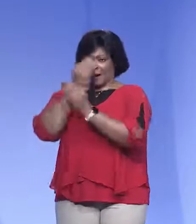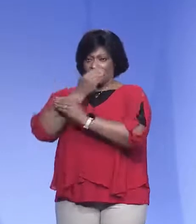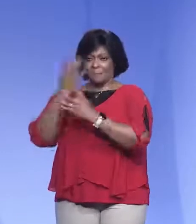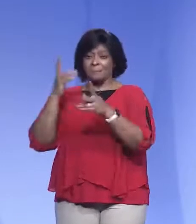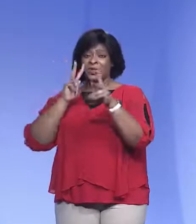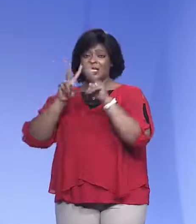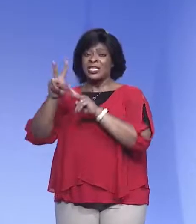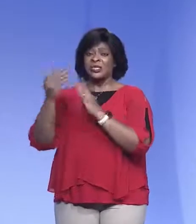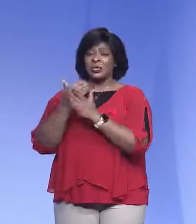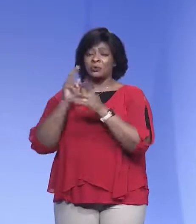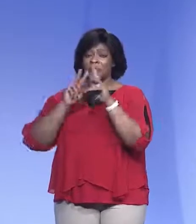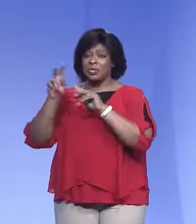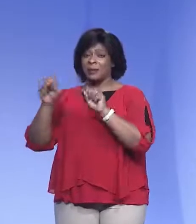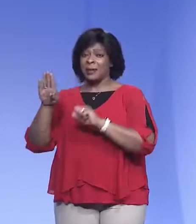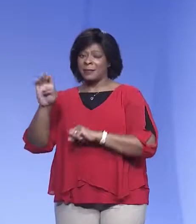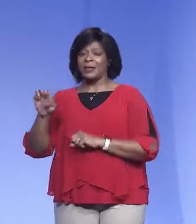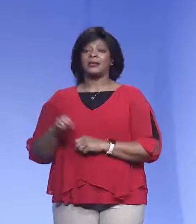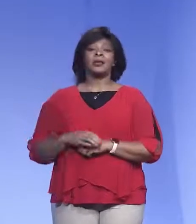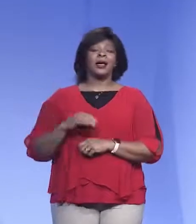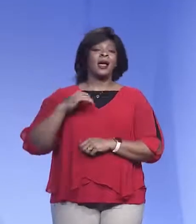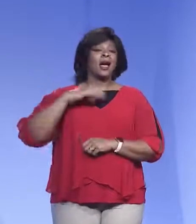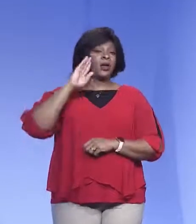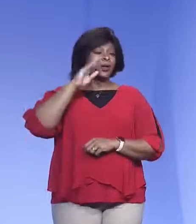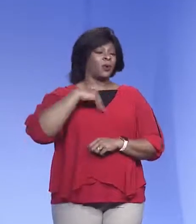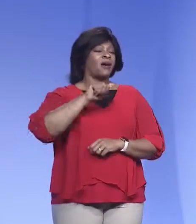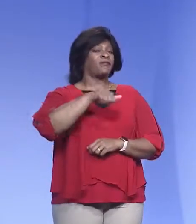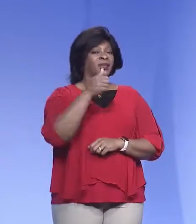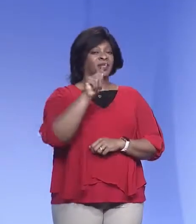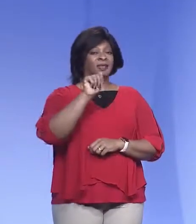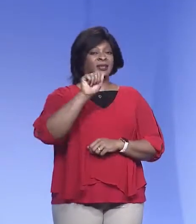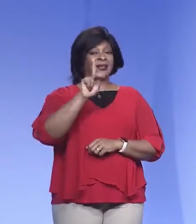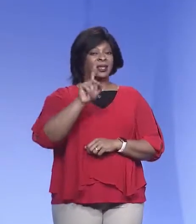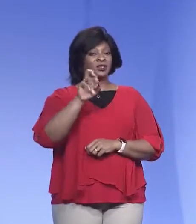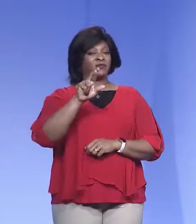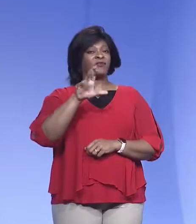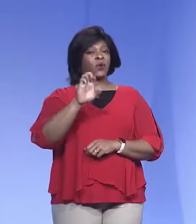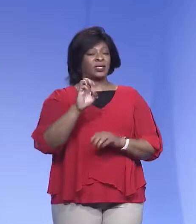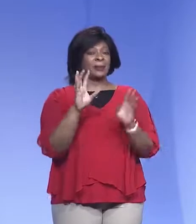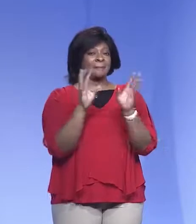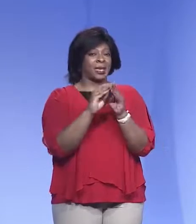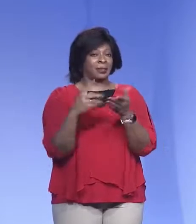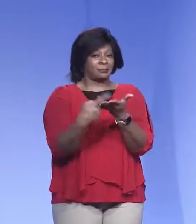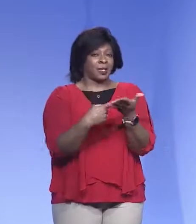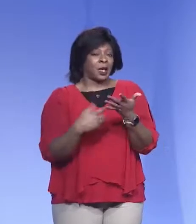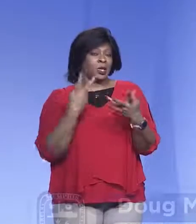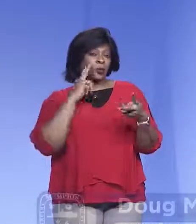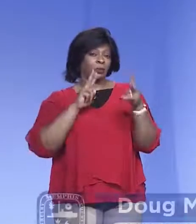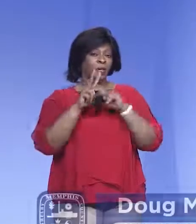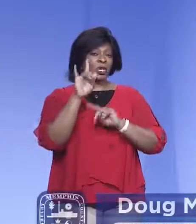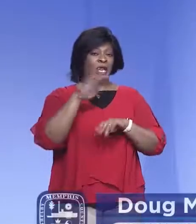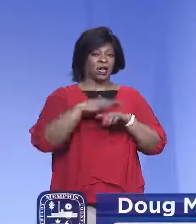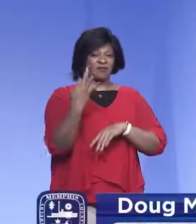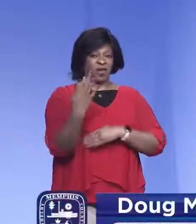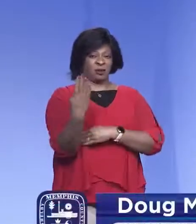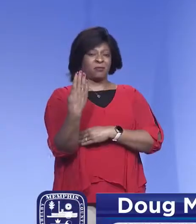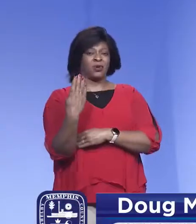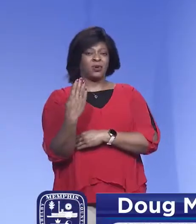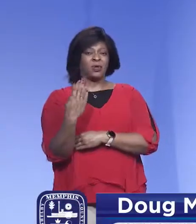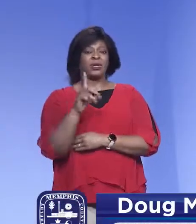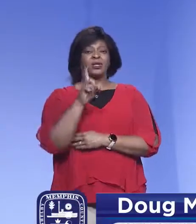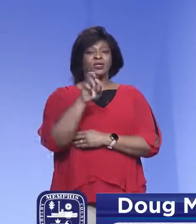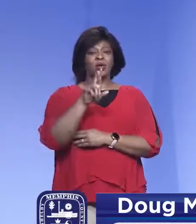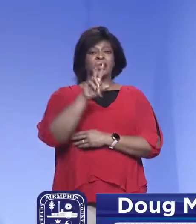are. I know we'll have another task force meeting and on Friday morning, and Dr.